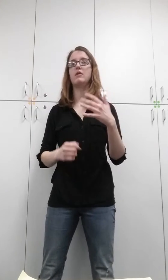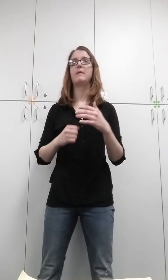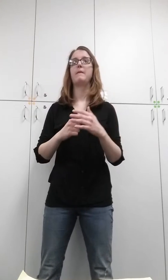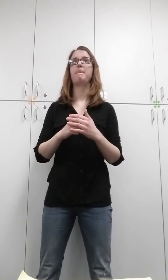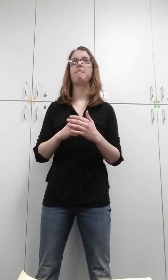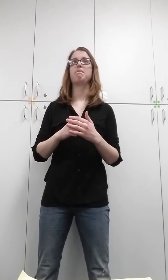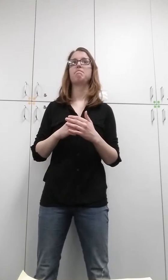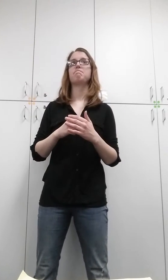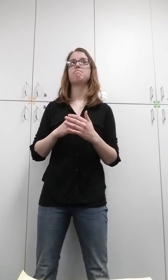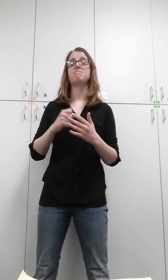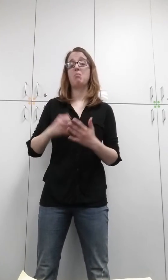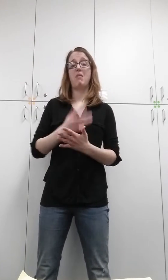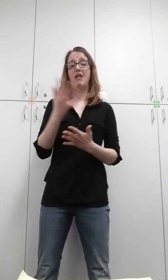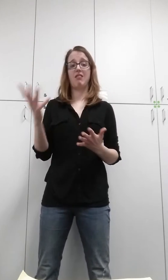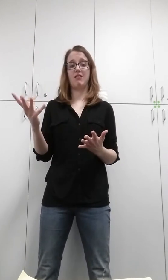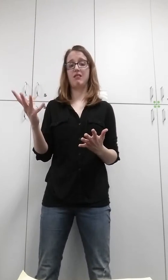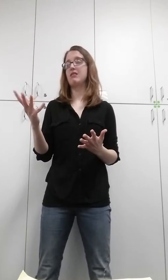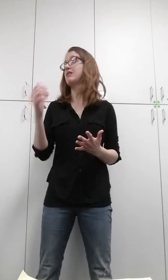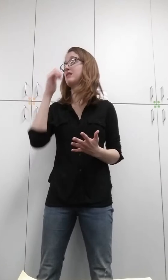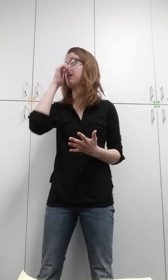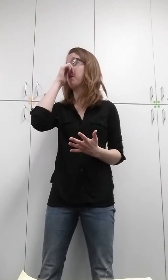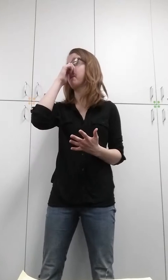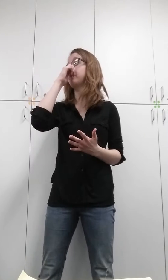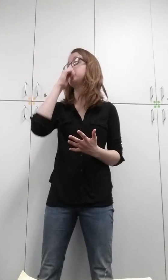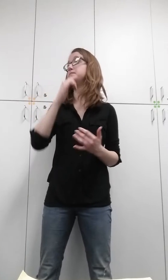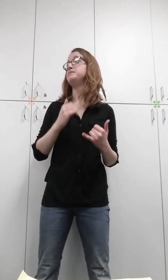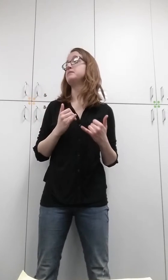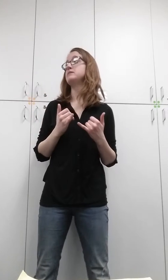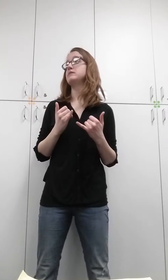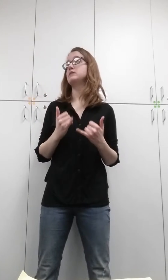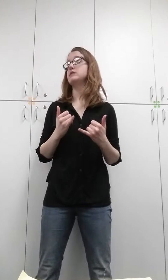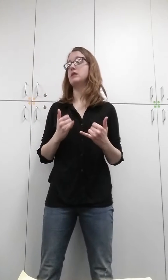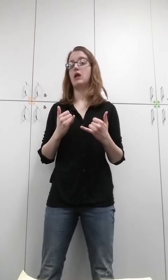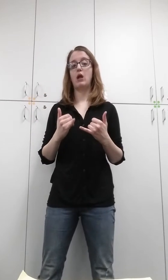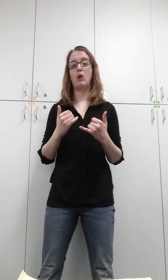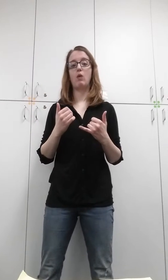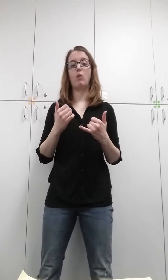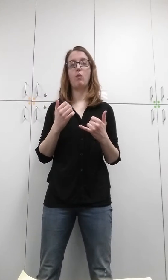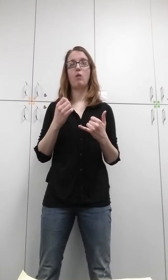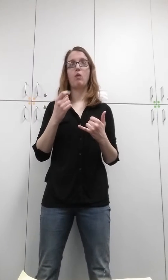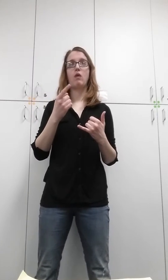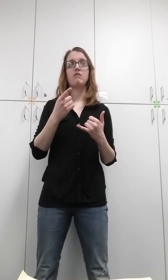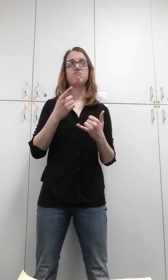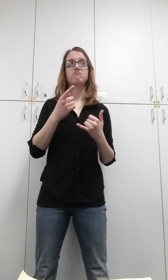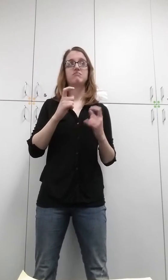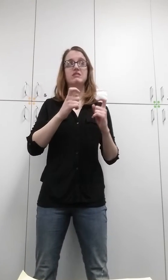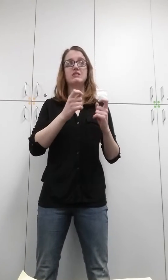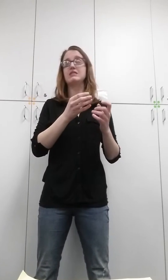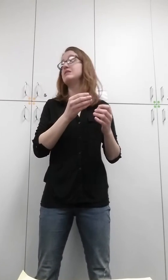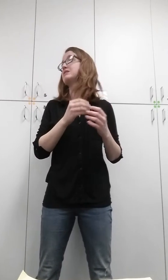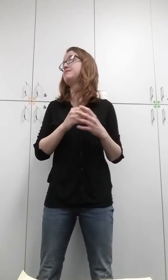But, because now what have I done? You've put ideas in the brain. So he might go,